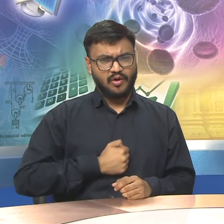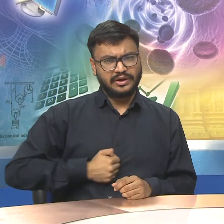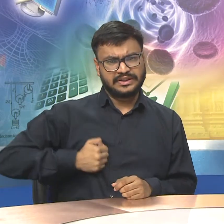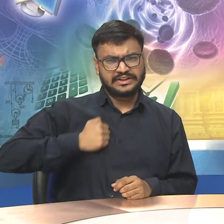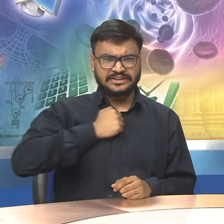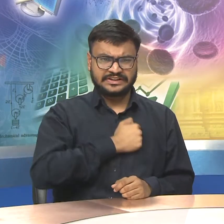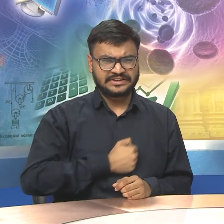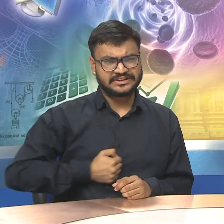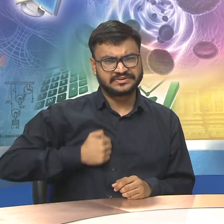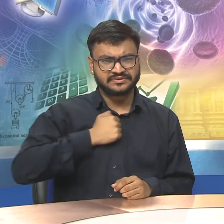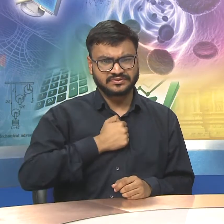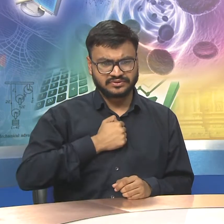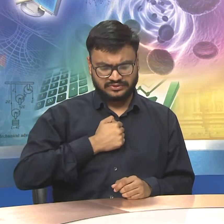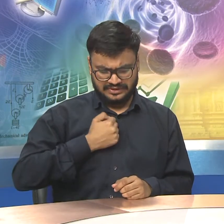More example, sorry.